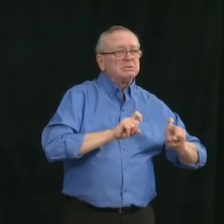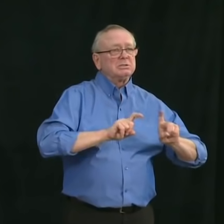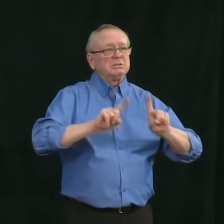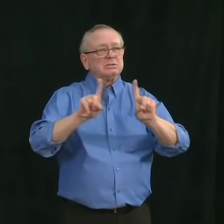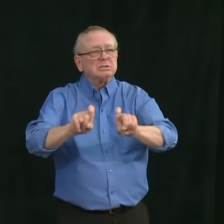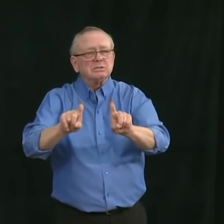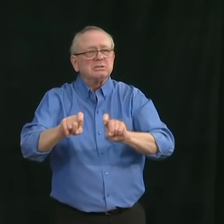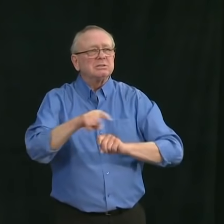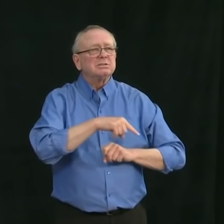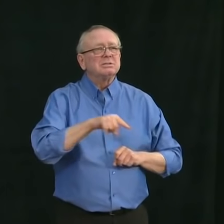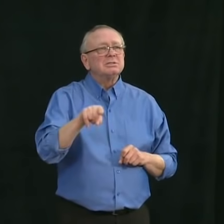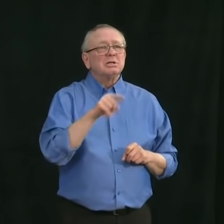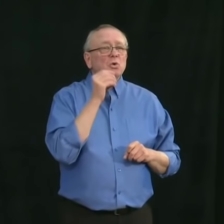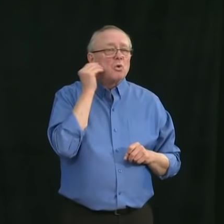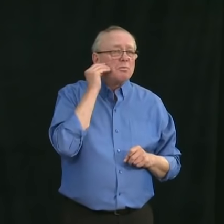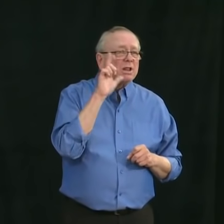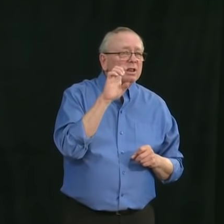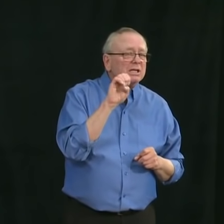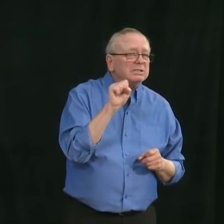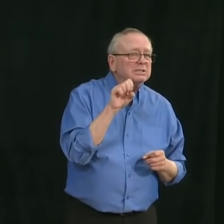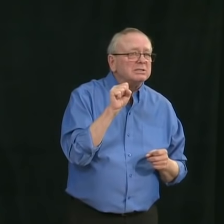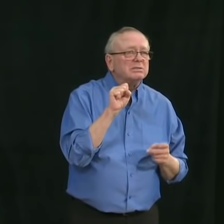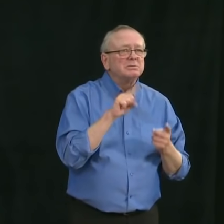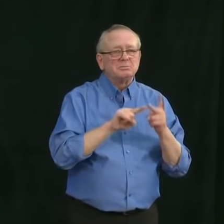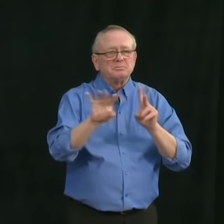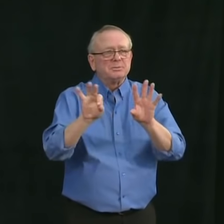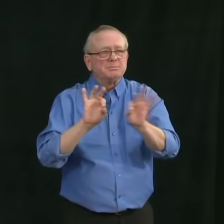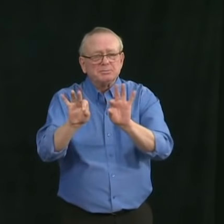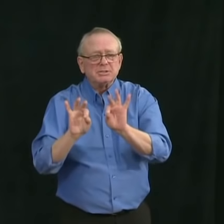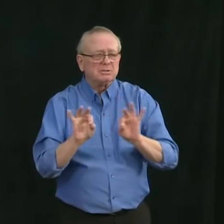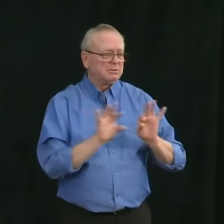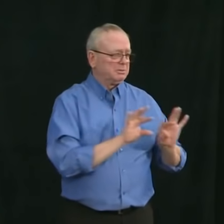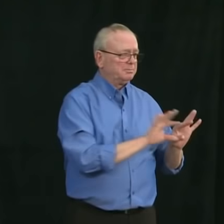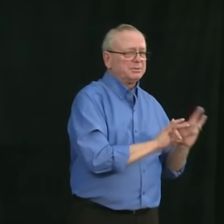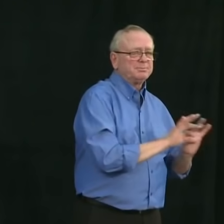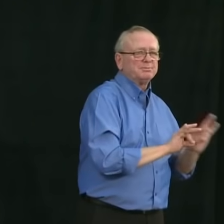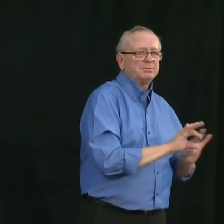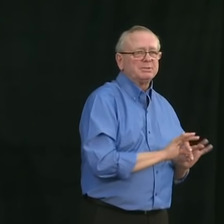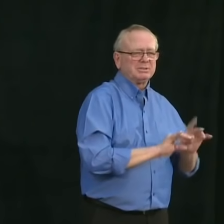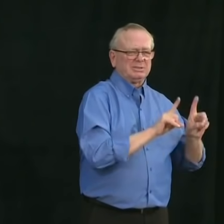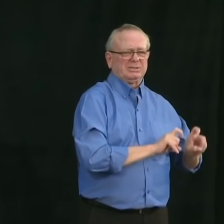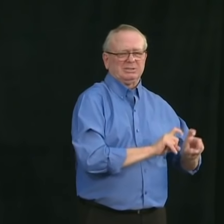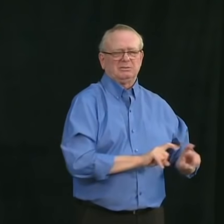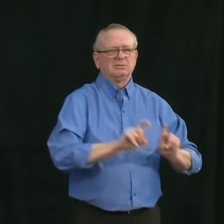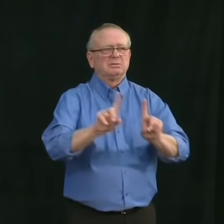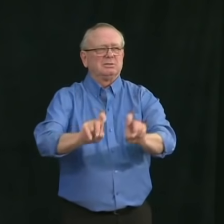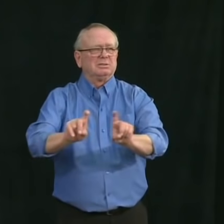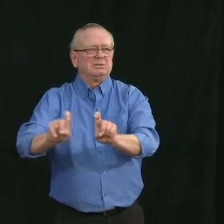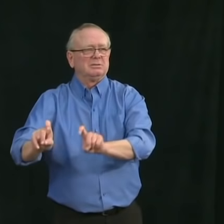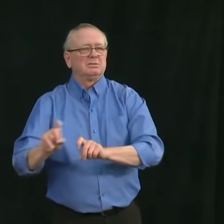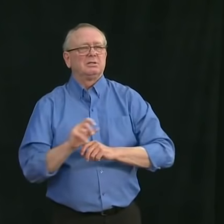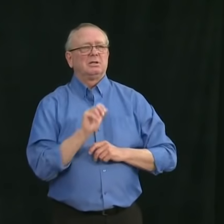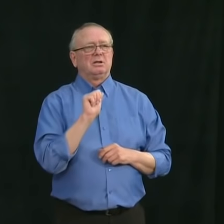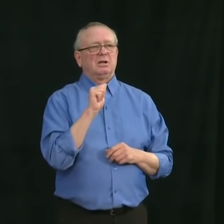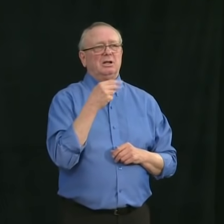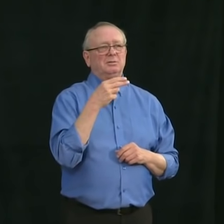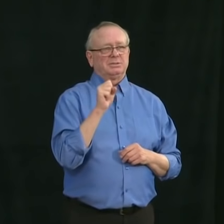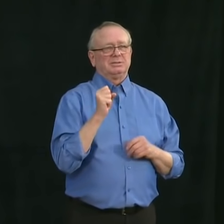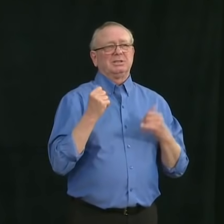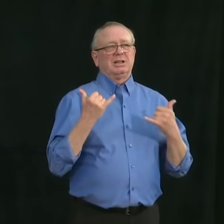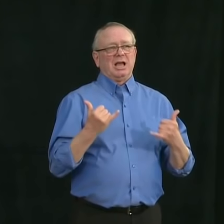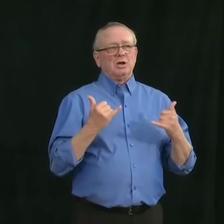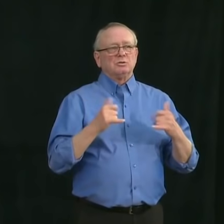experiencing homelessness. Alberta Health is discussing this testing process with shelters and physicians in those cities